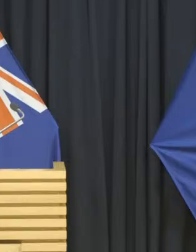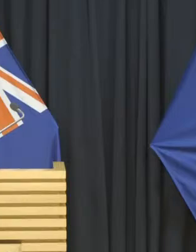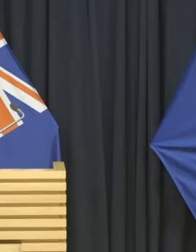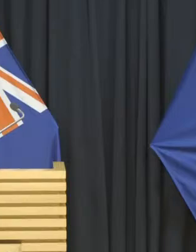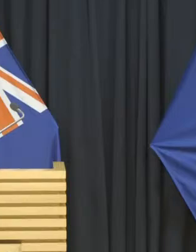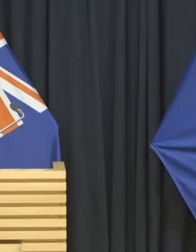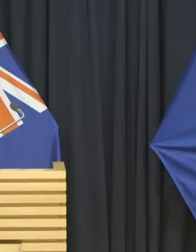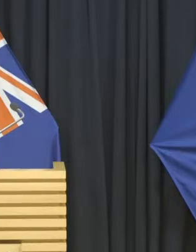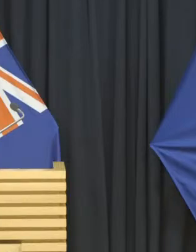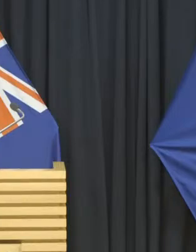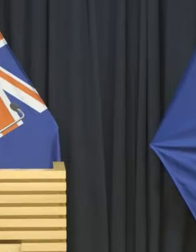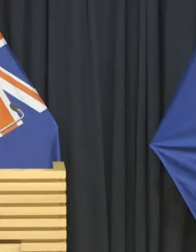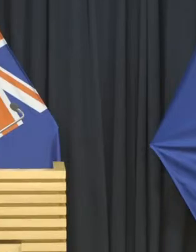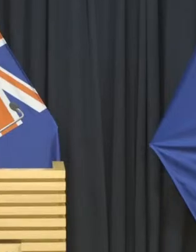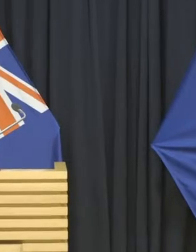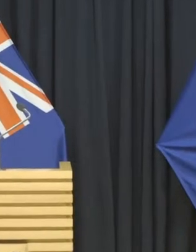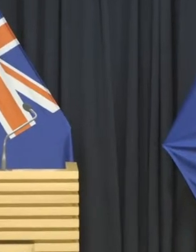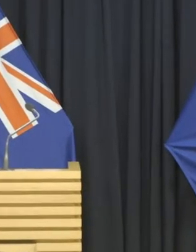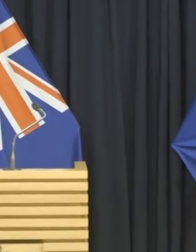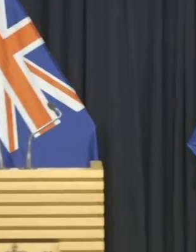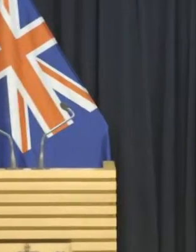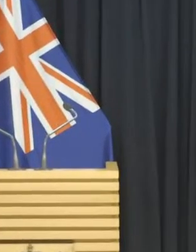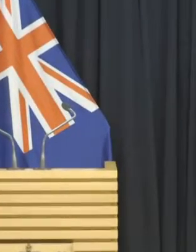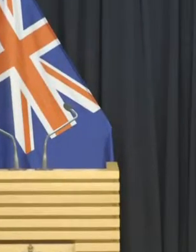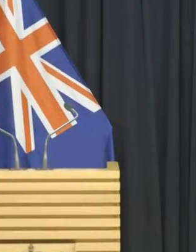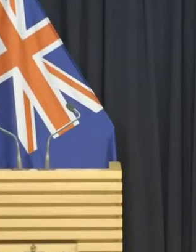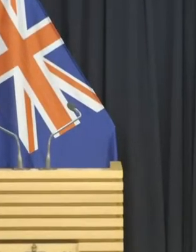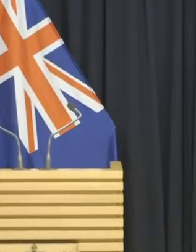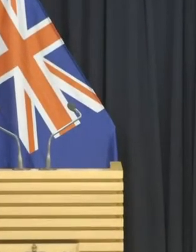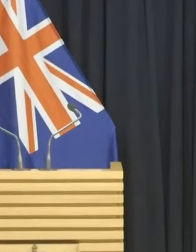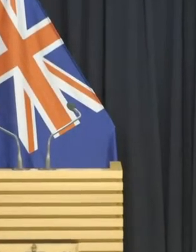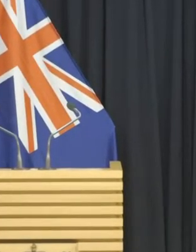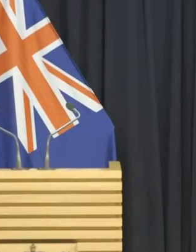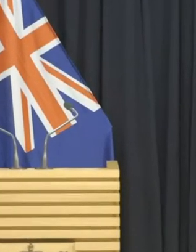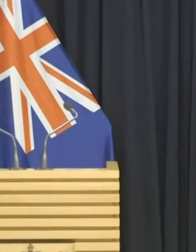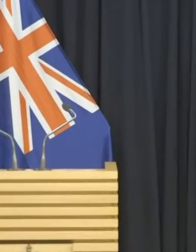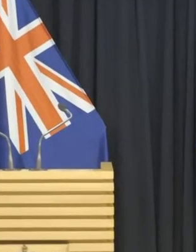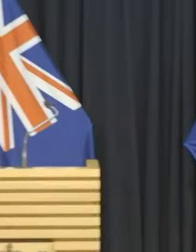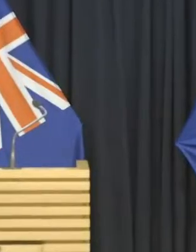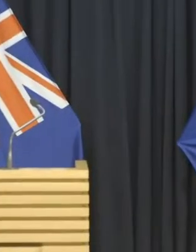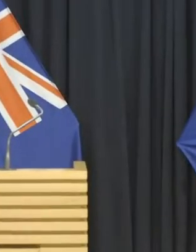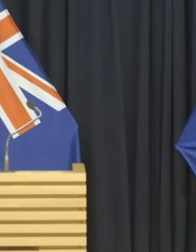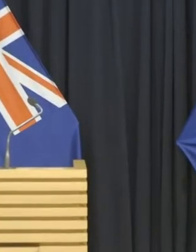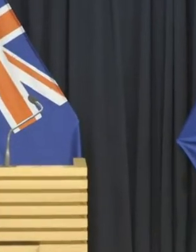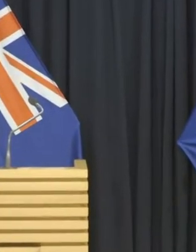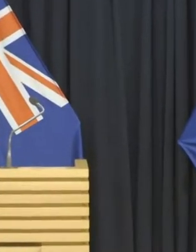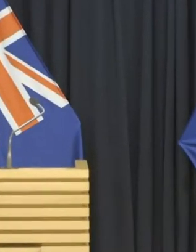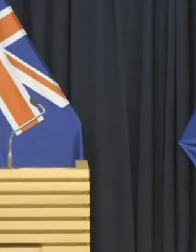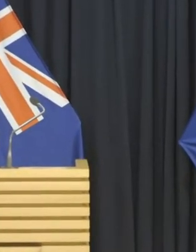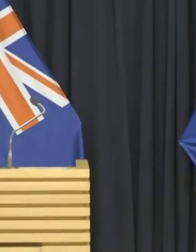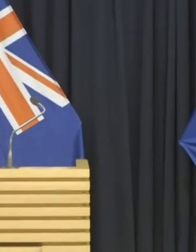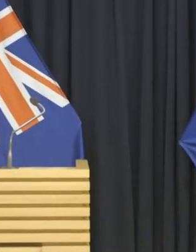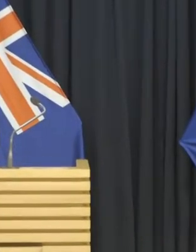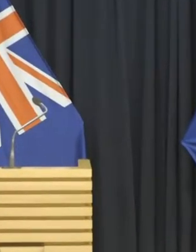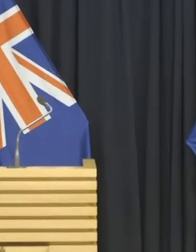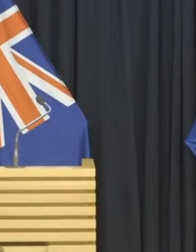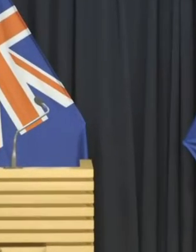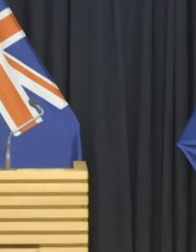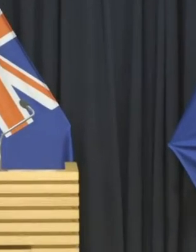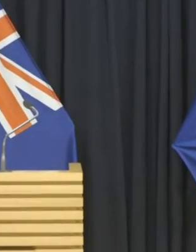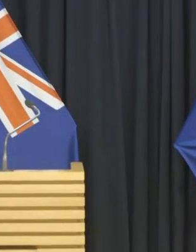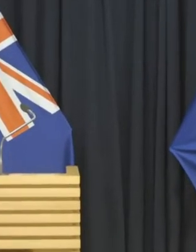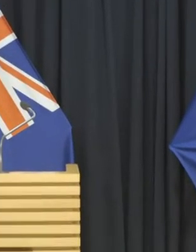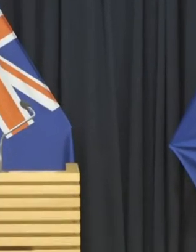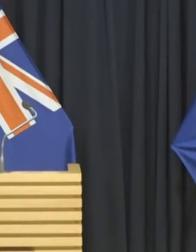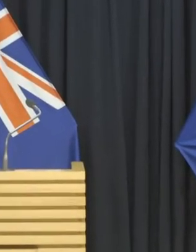tweets, and Twitter says it is investigating the incident. And finally, the US Supreme Court Justice Ruth Bader Ginsburg has